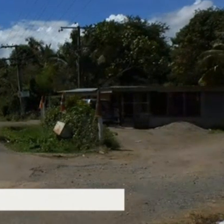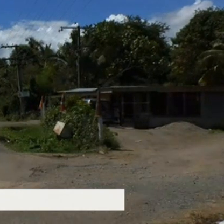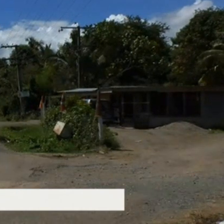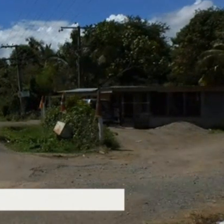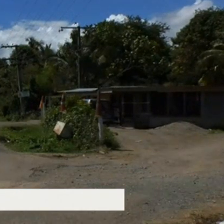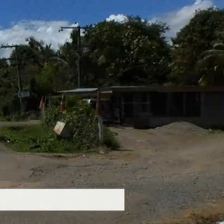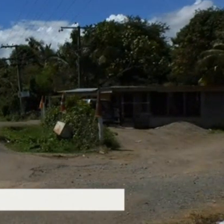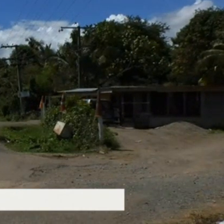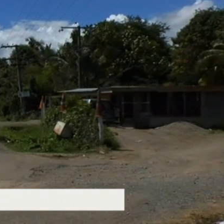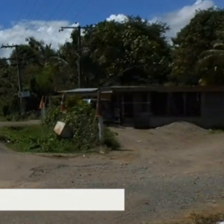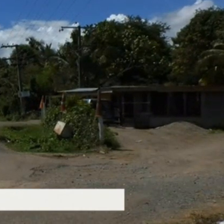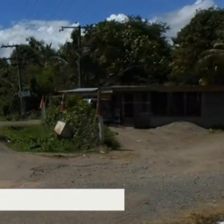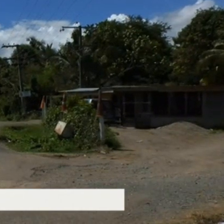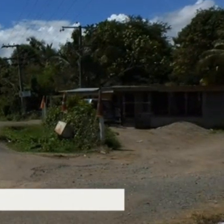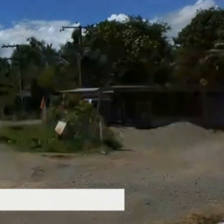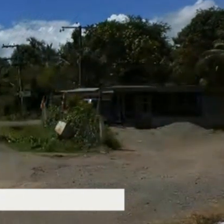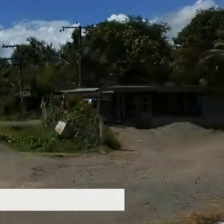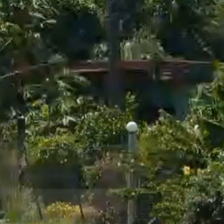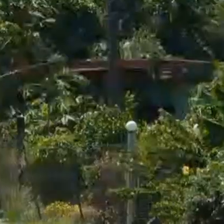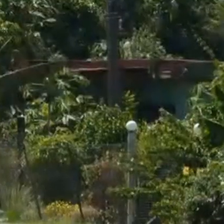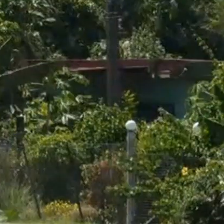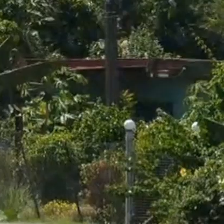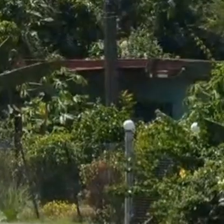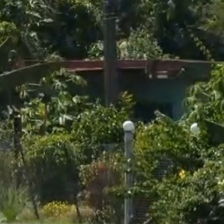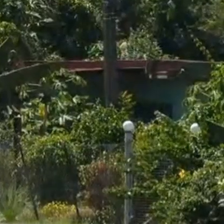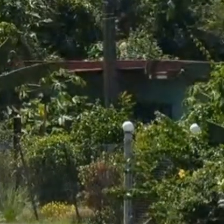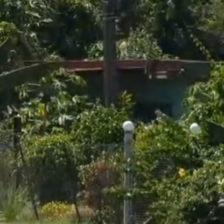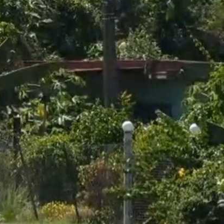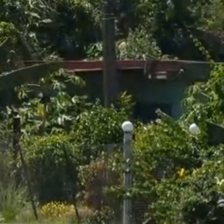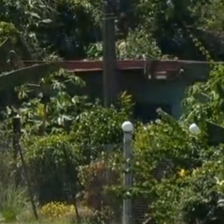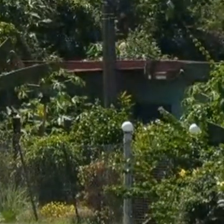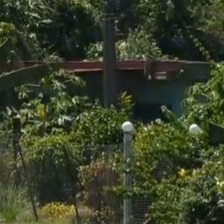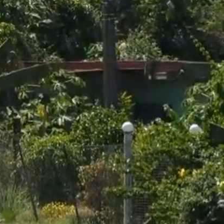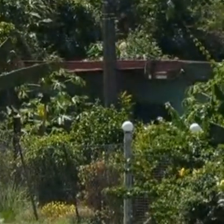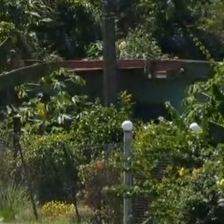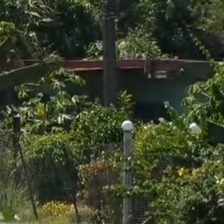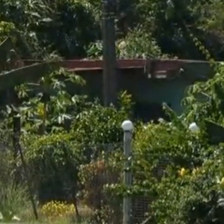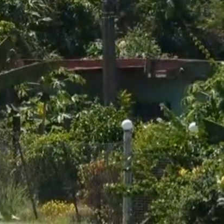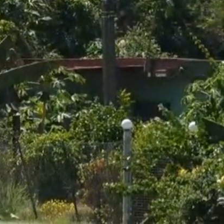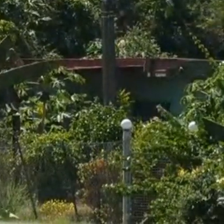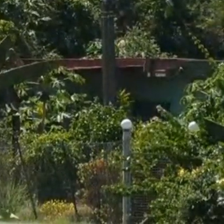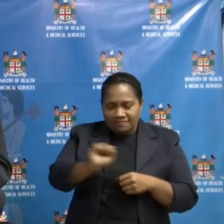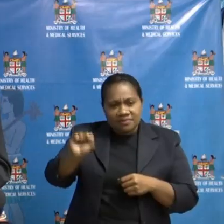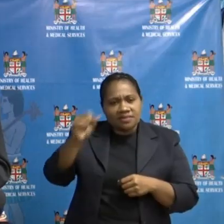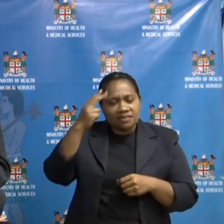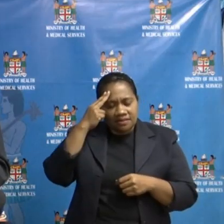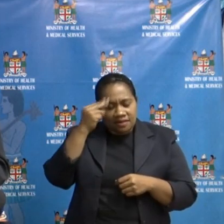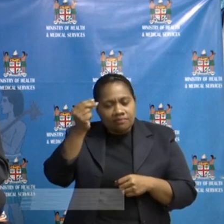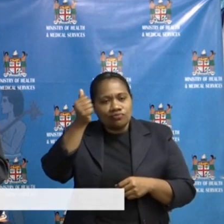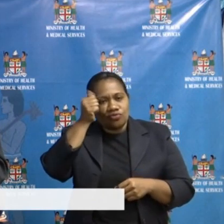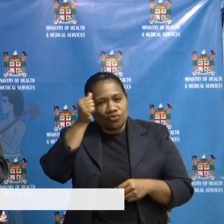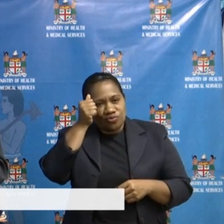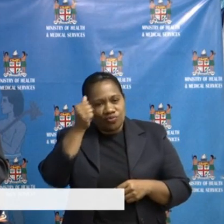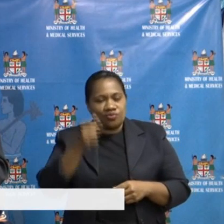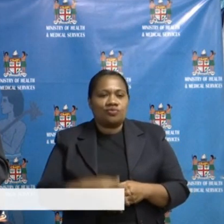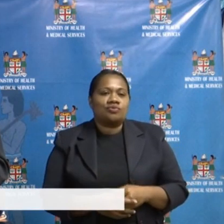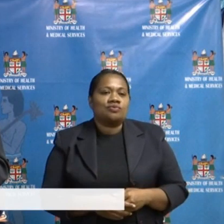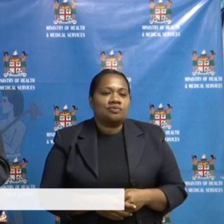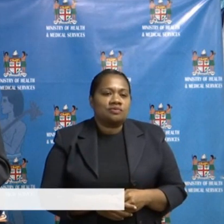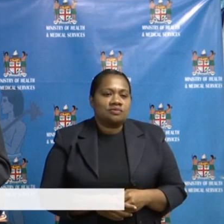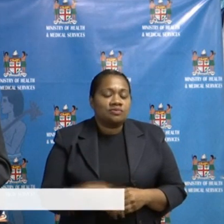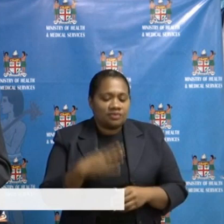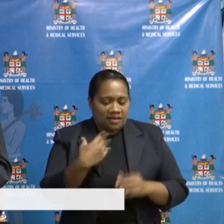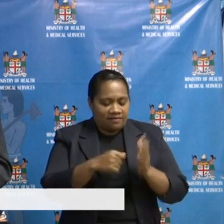go through the border to access services. We know them, we know their names, We've got their names in a list which has been